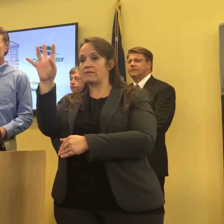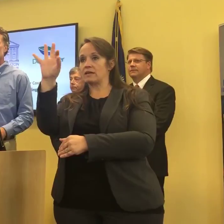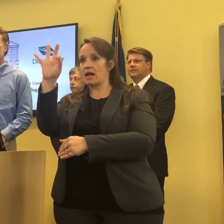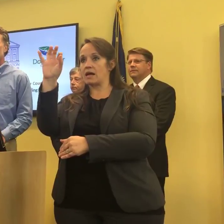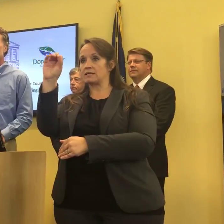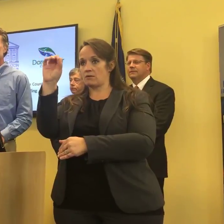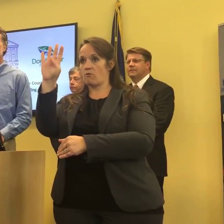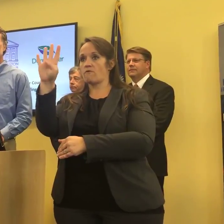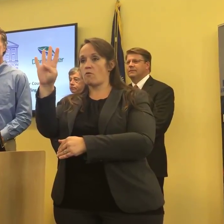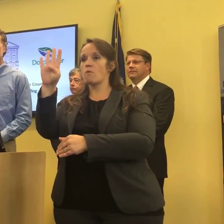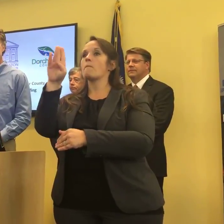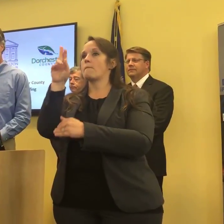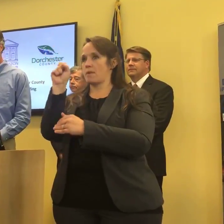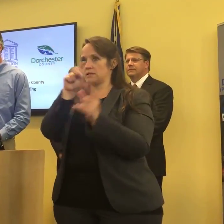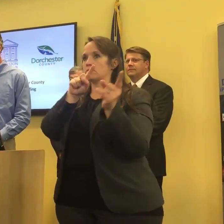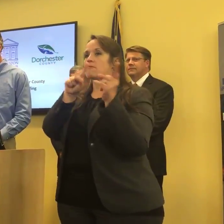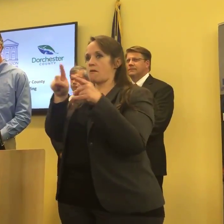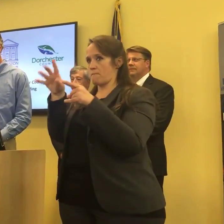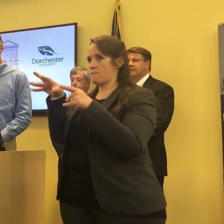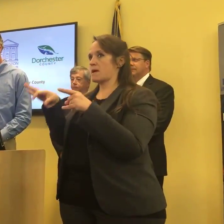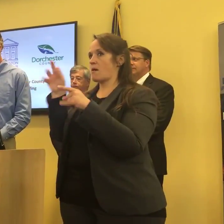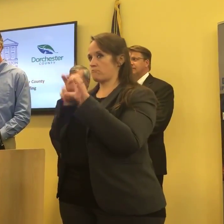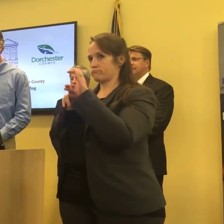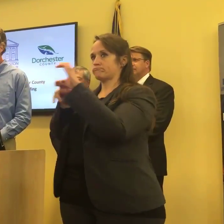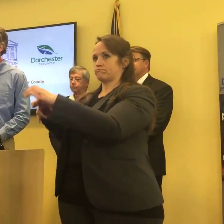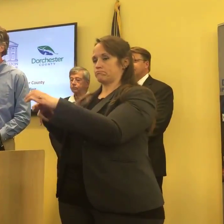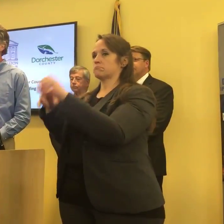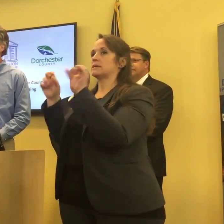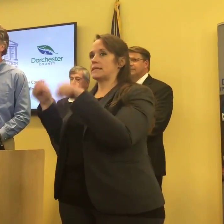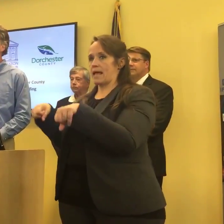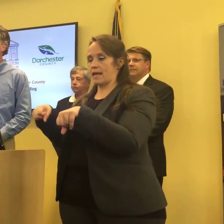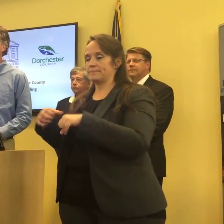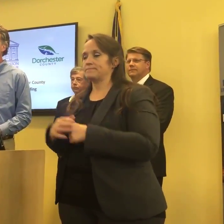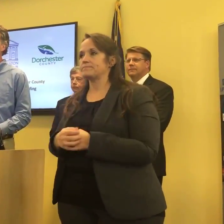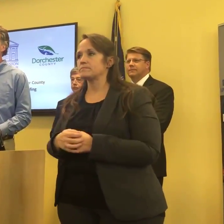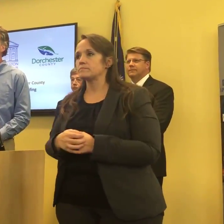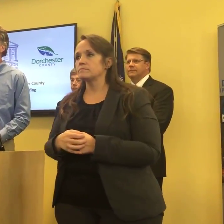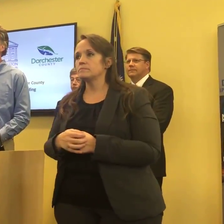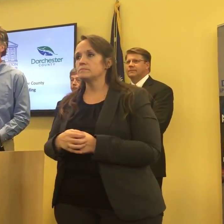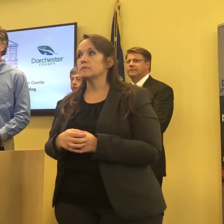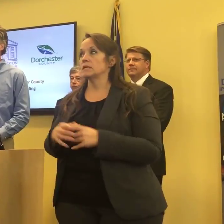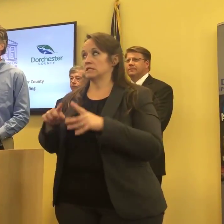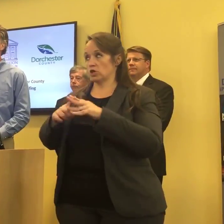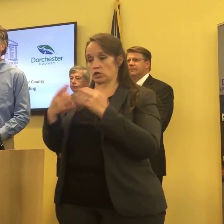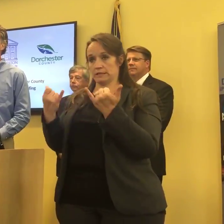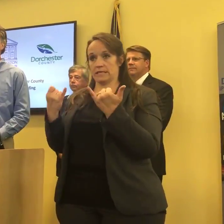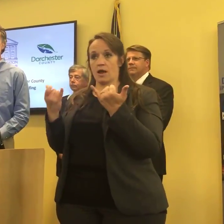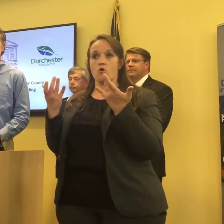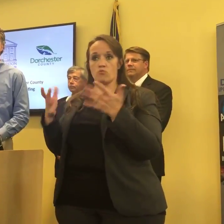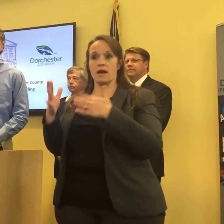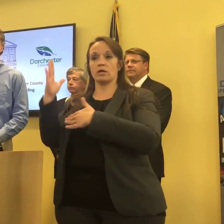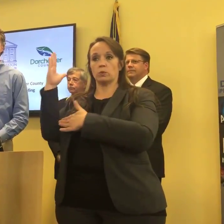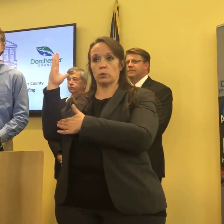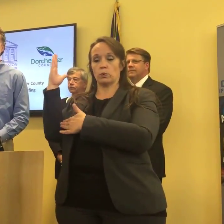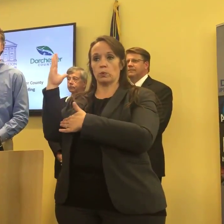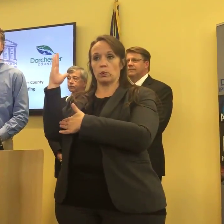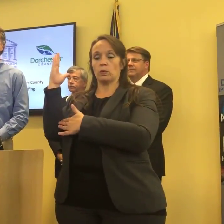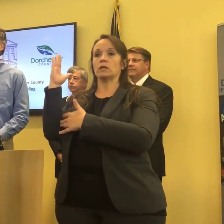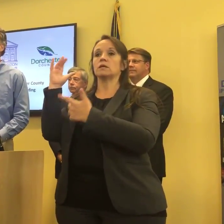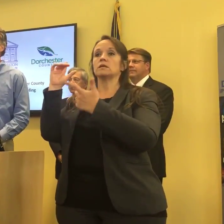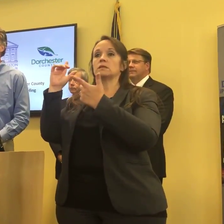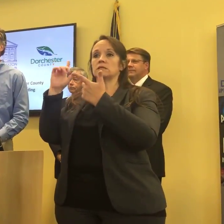843-202-7904 and a bus will arrive and will bring you to the shelter. These services that began at noon will stop running at